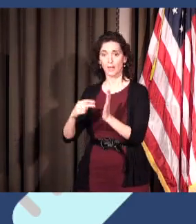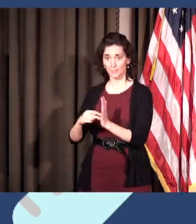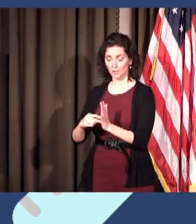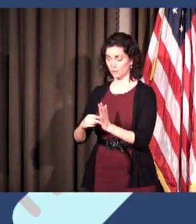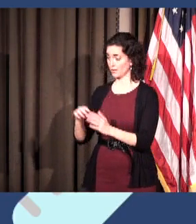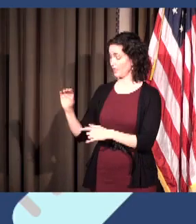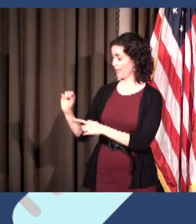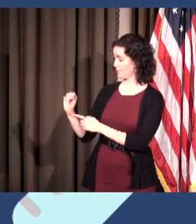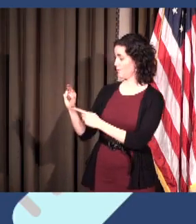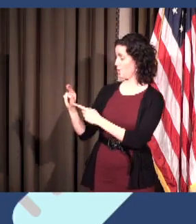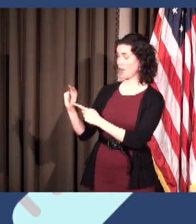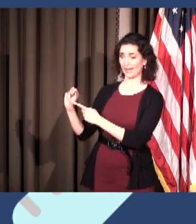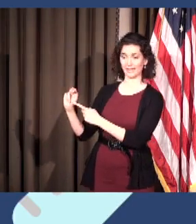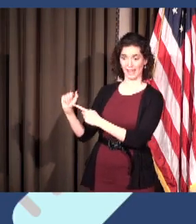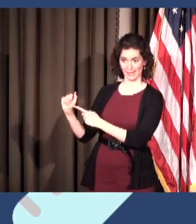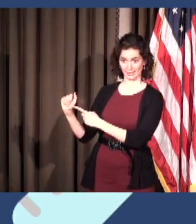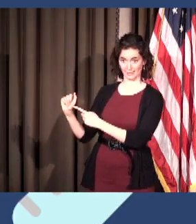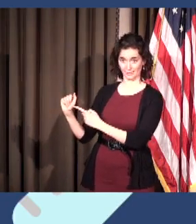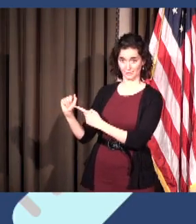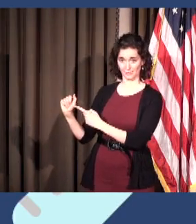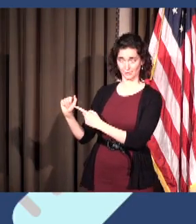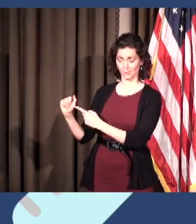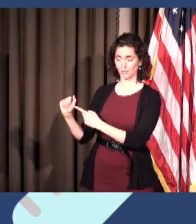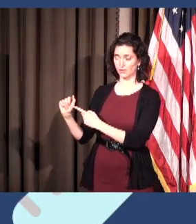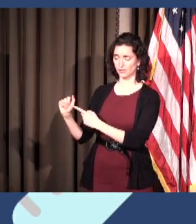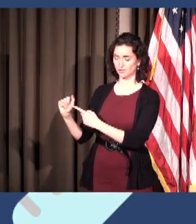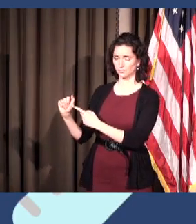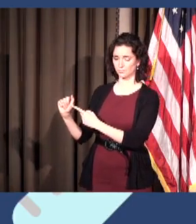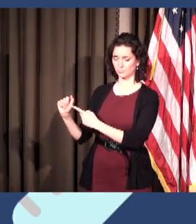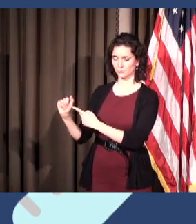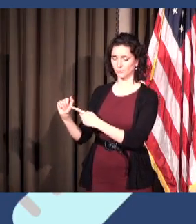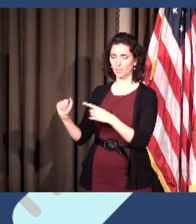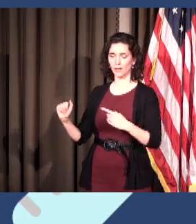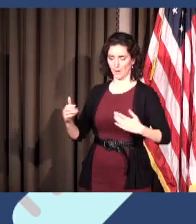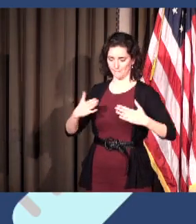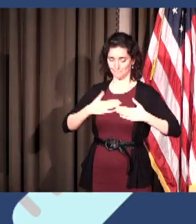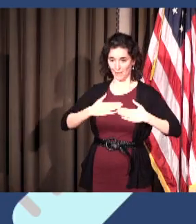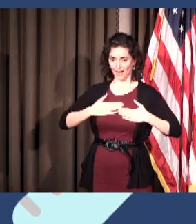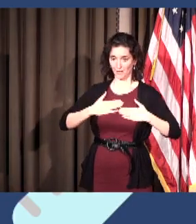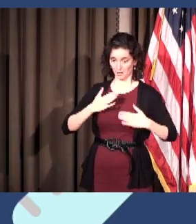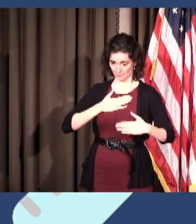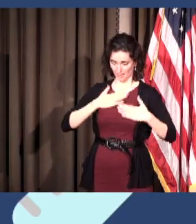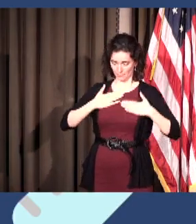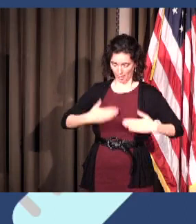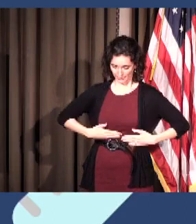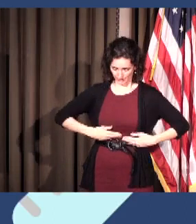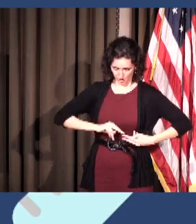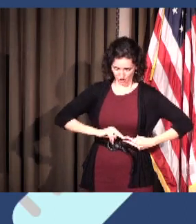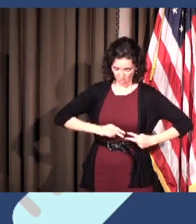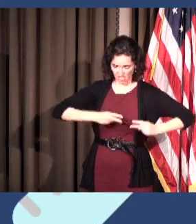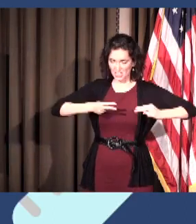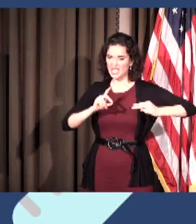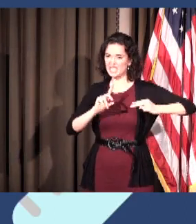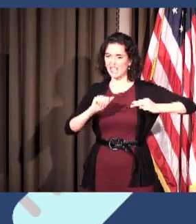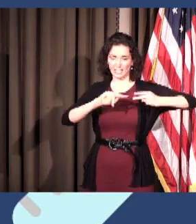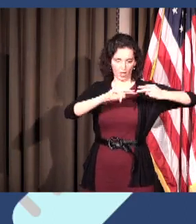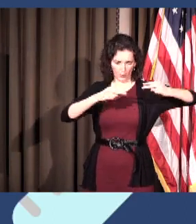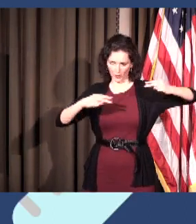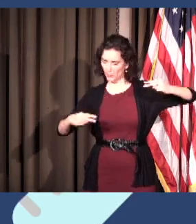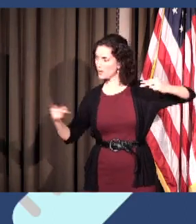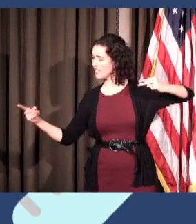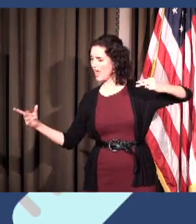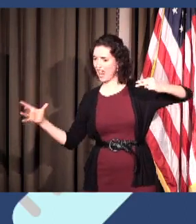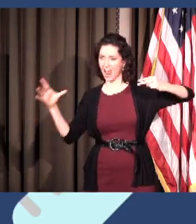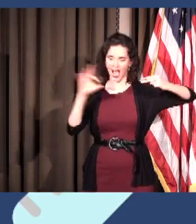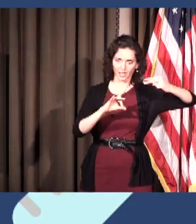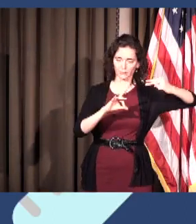for this mRNA to get introduced into someone's genetic material or DNA. It never even enters the nucleus